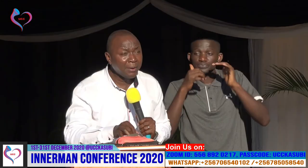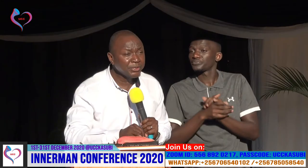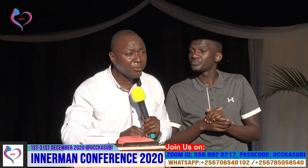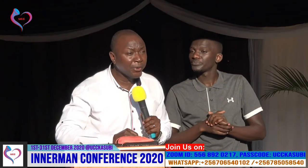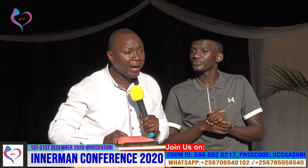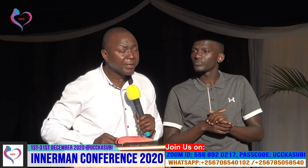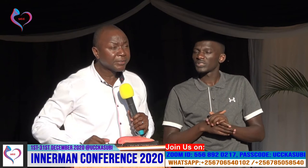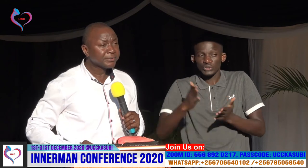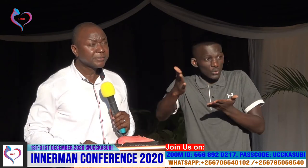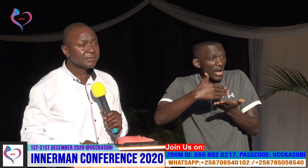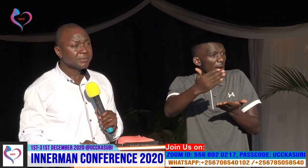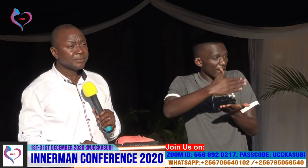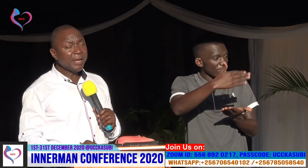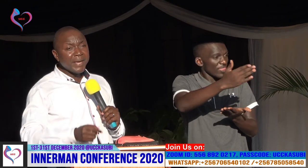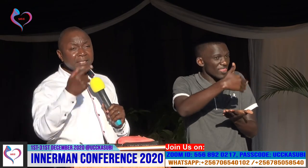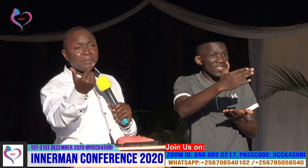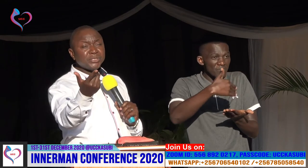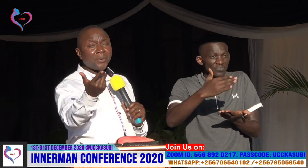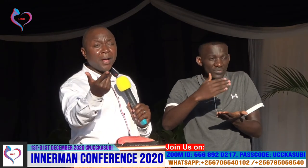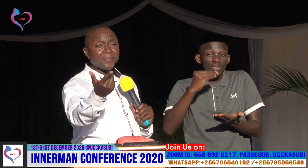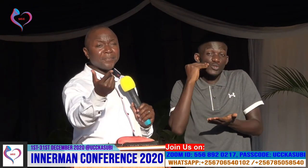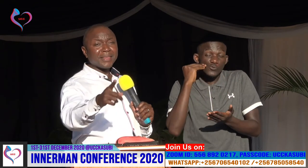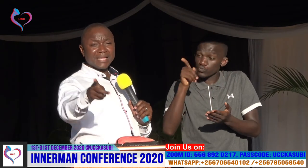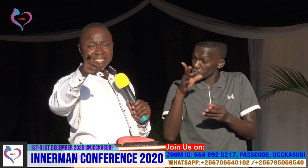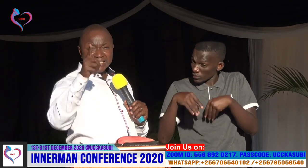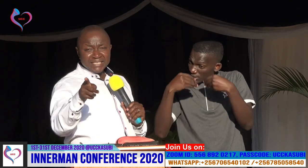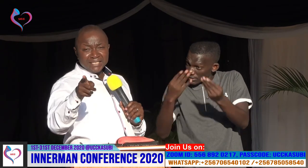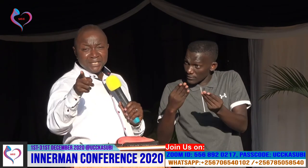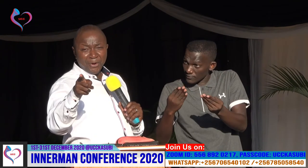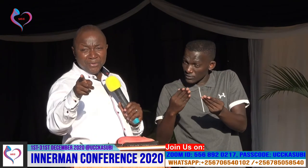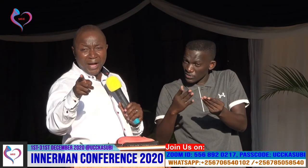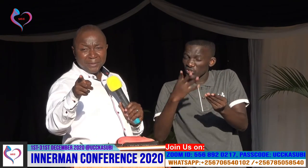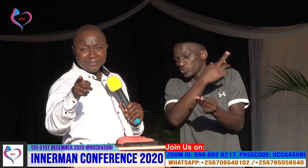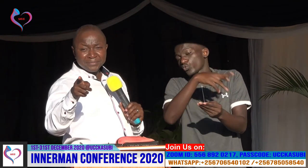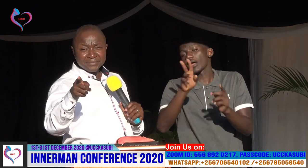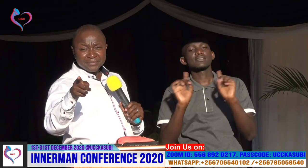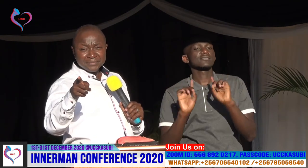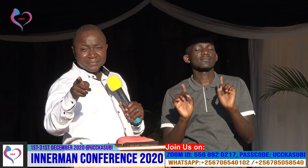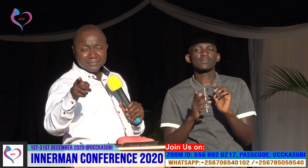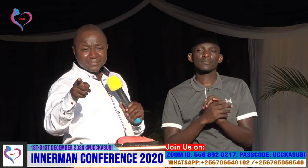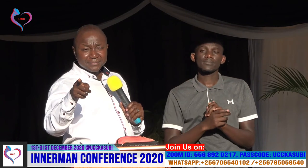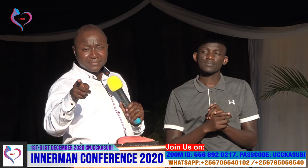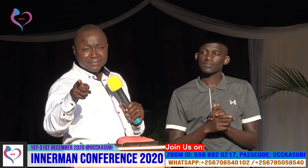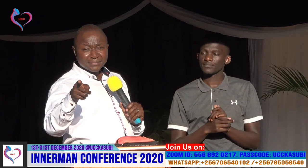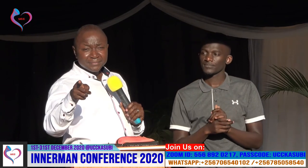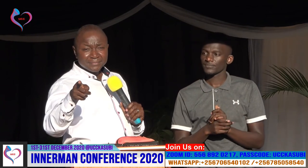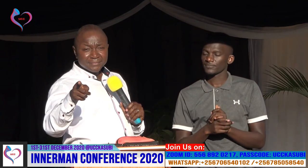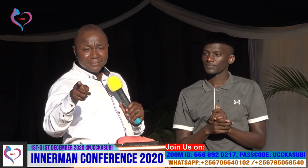sheep. You gather them. The food you're giving them is not what they're meant to eat.